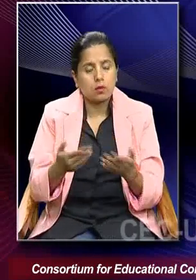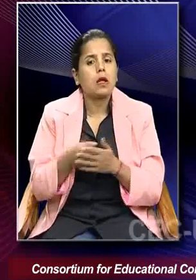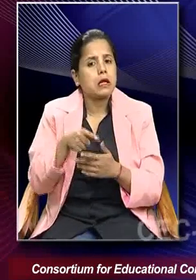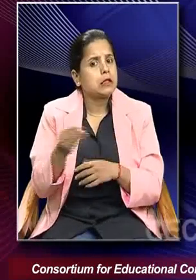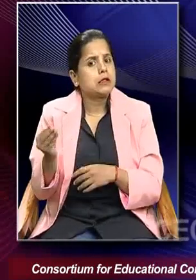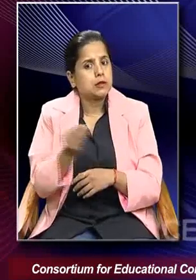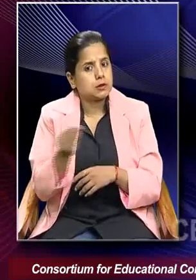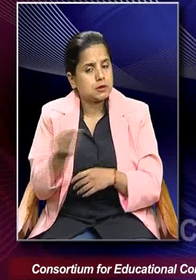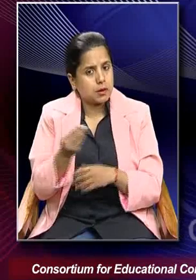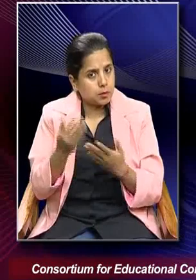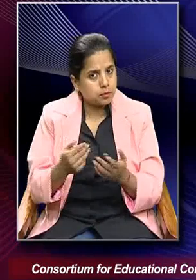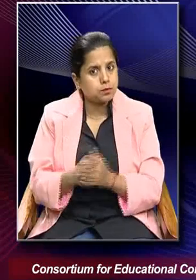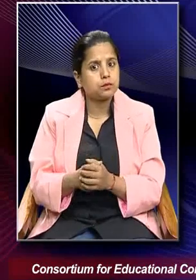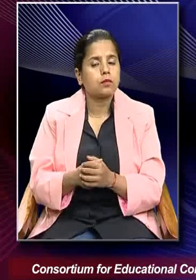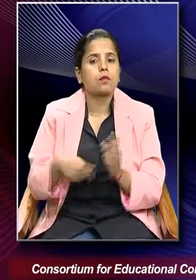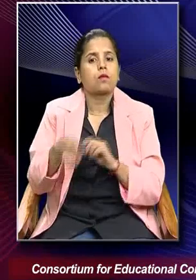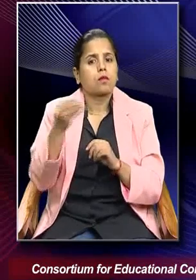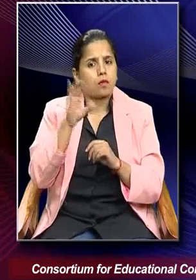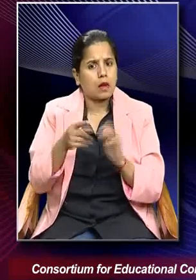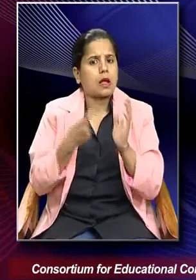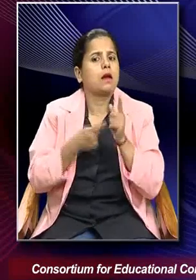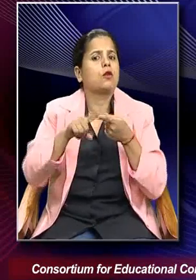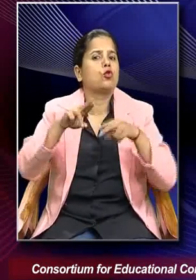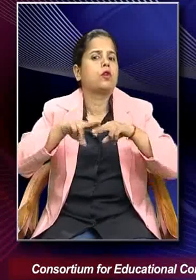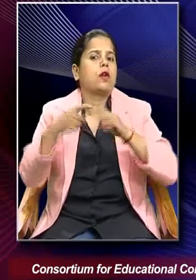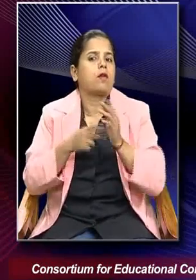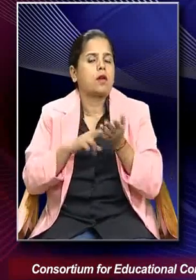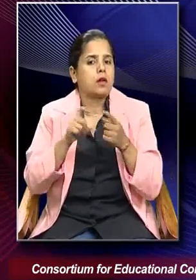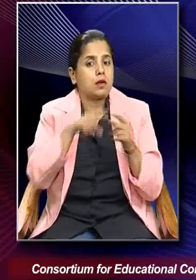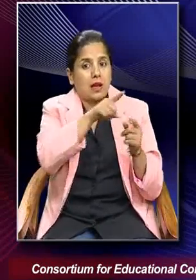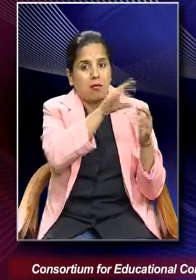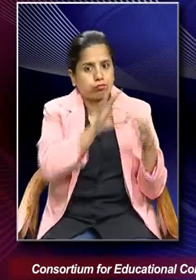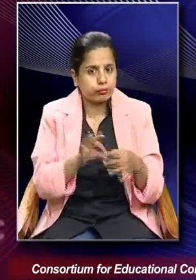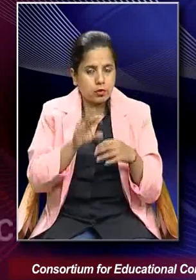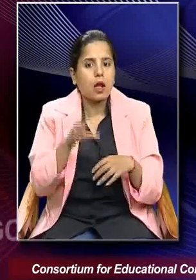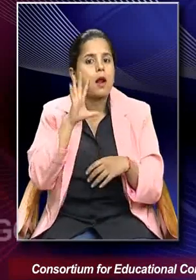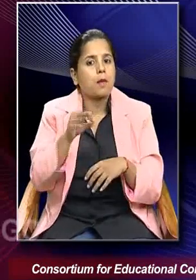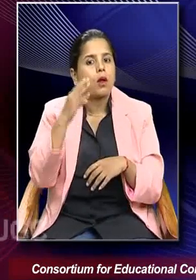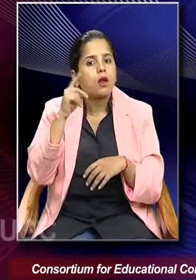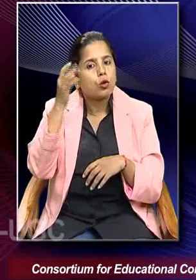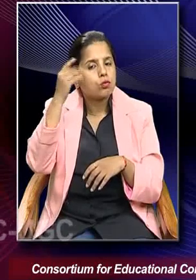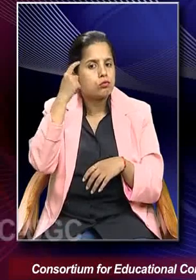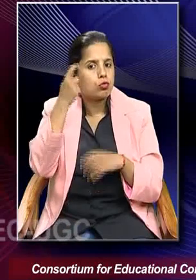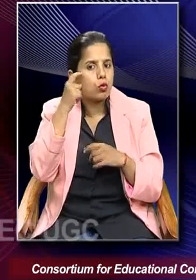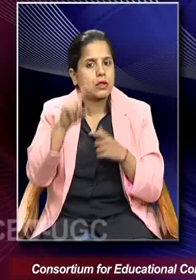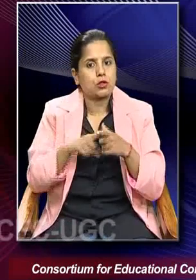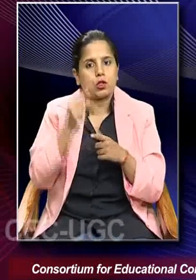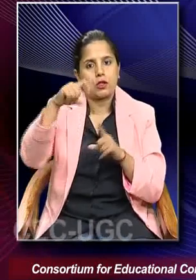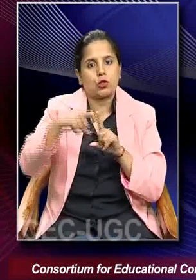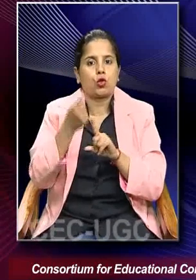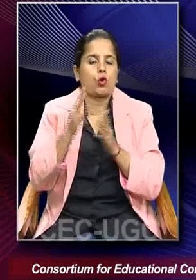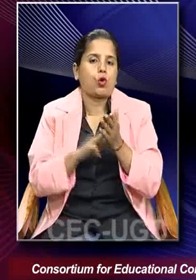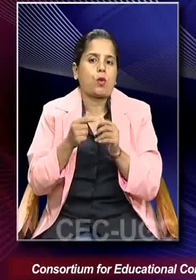certain references which are important for these thoughts. J.C. Kumarappa's two of